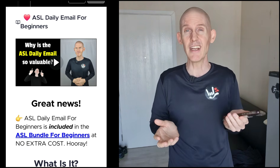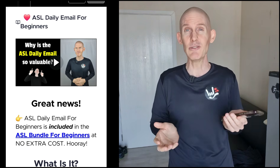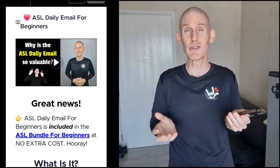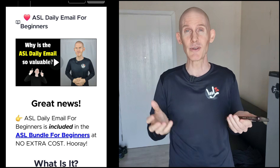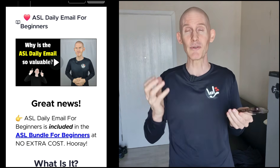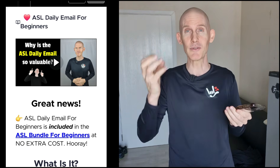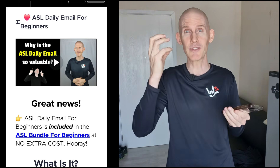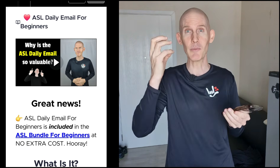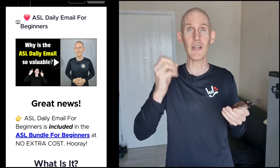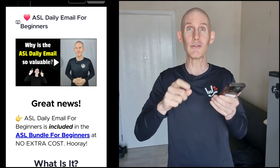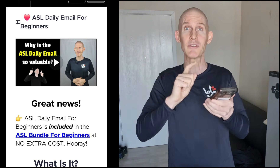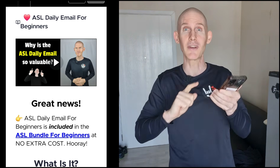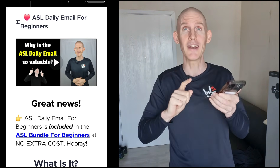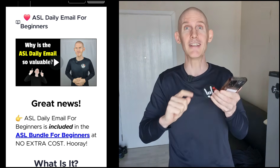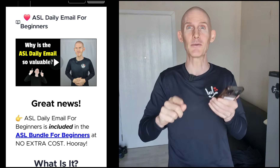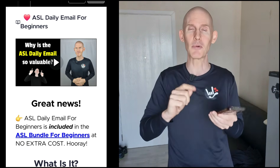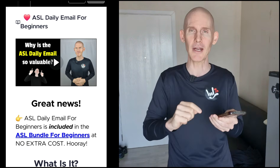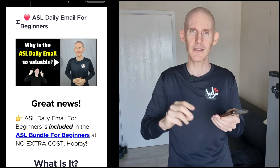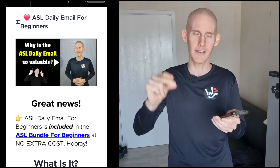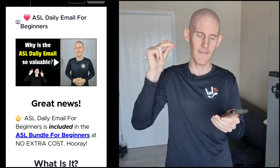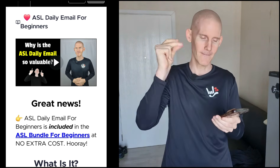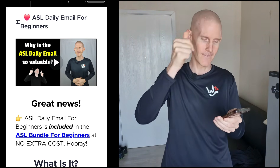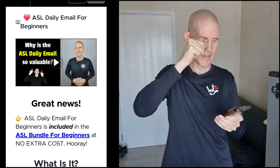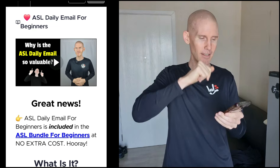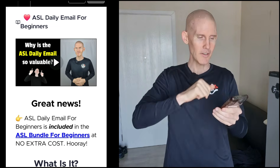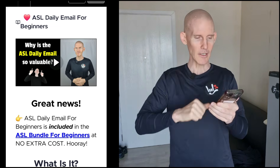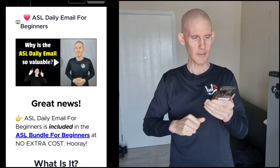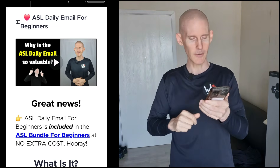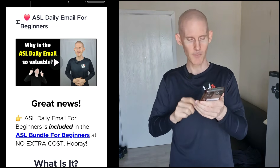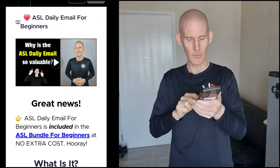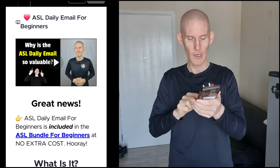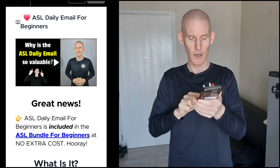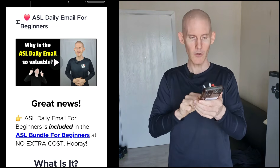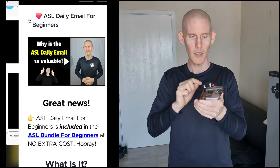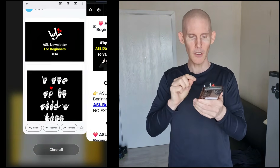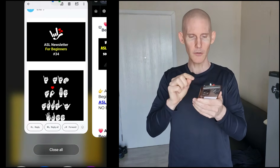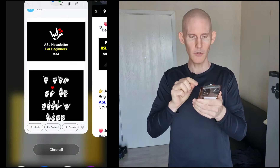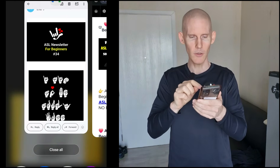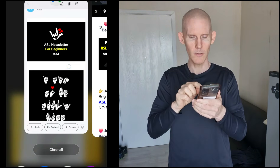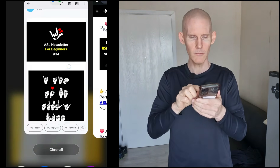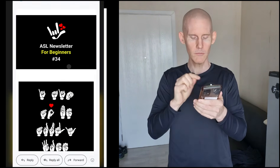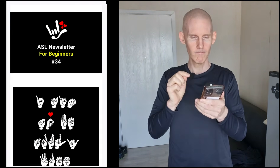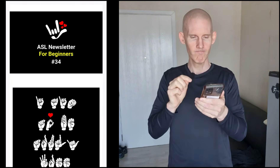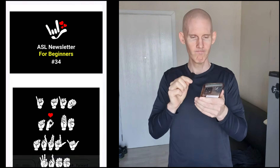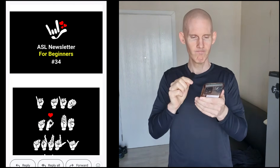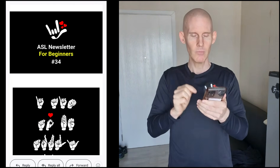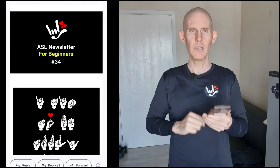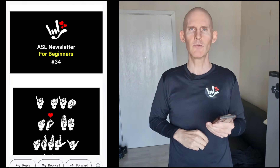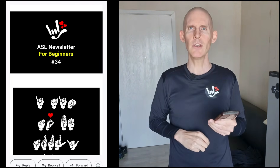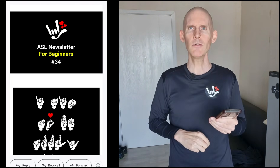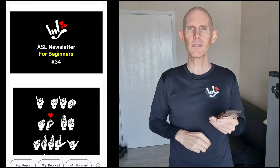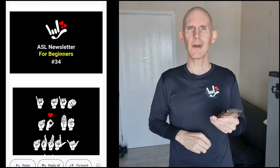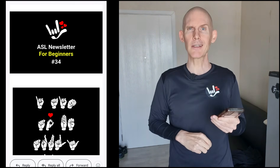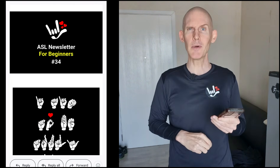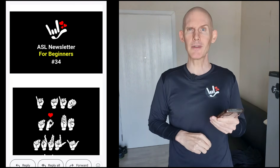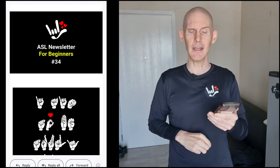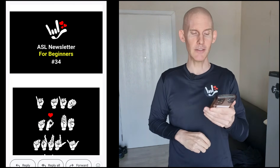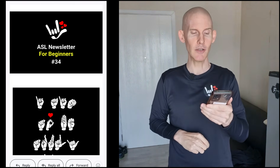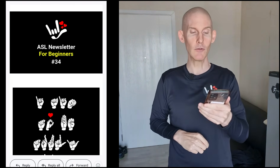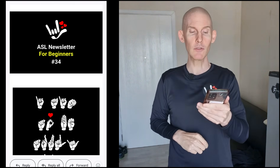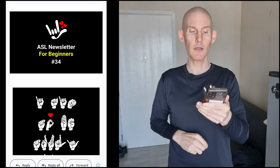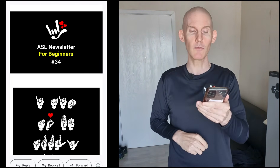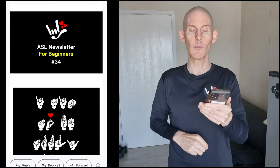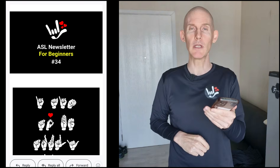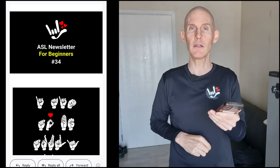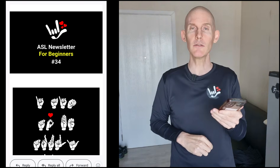minutes, right? And you still learn something and you're signing and you're practicing. Yes. Okay, so in this video, we talked about the